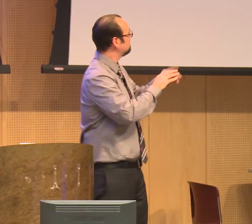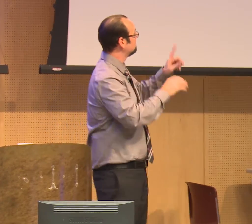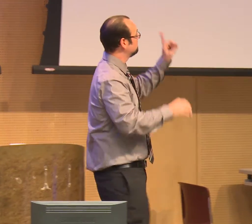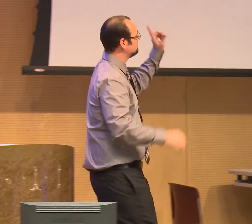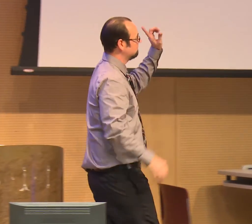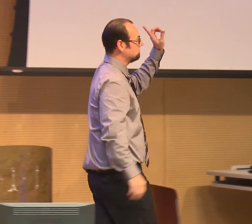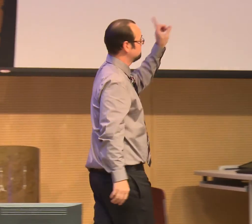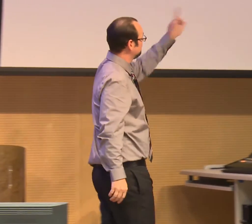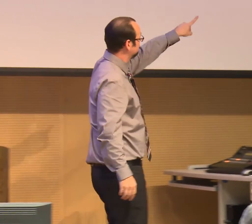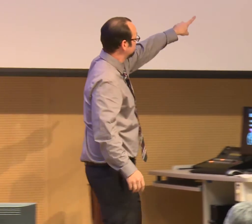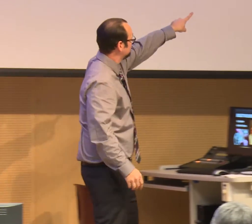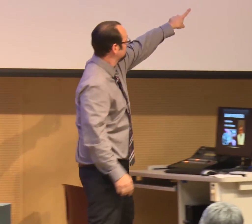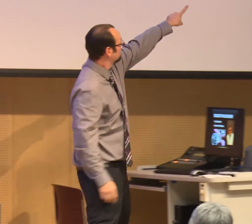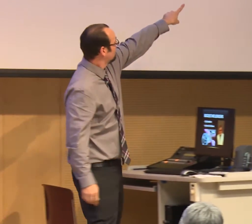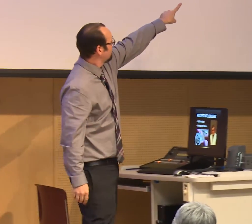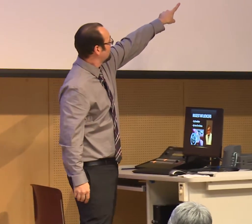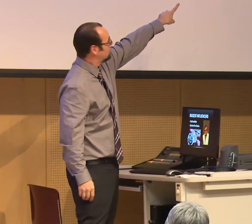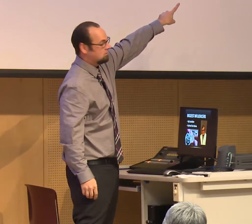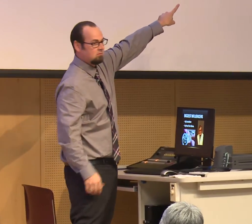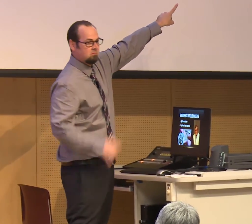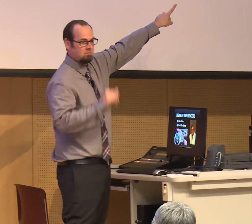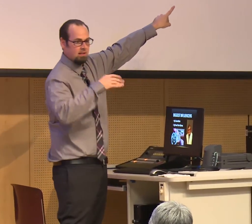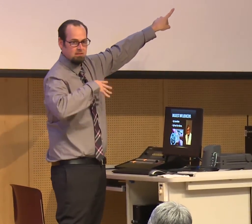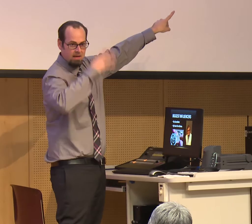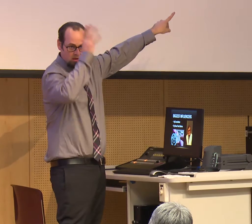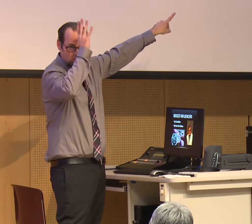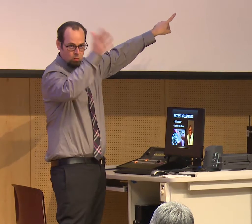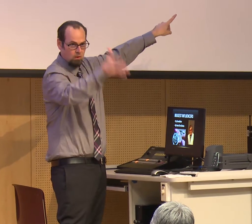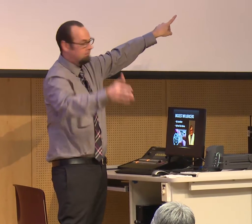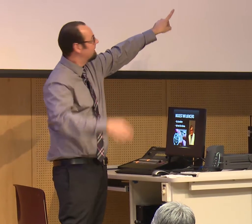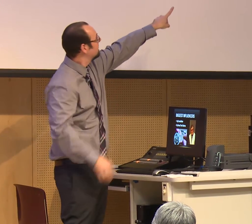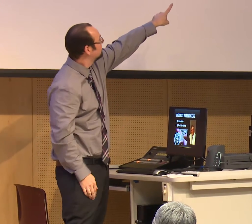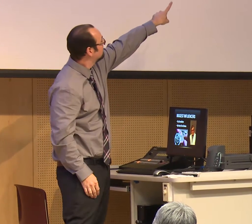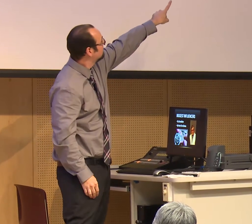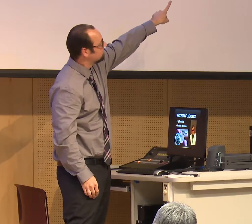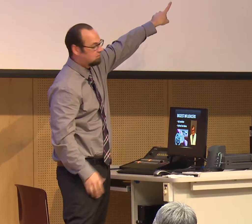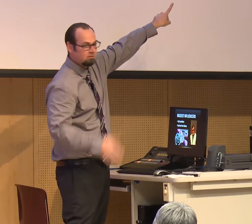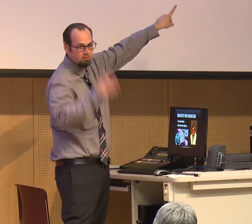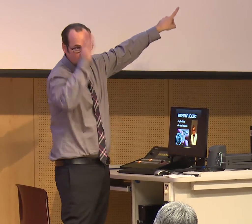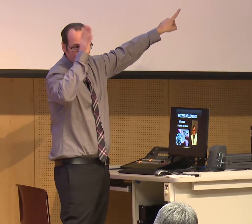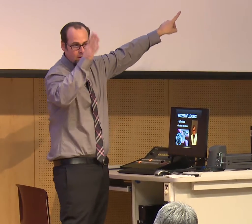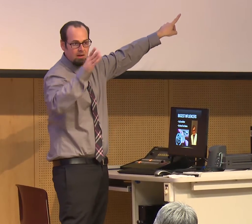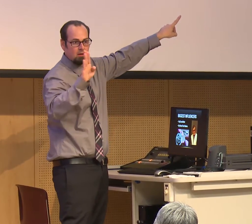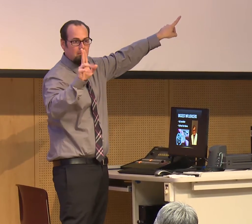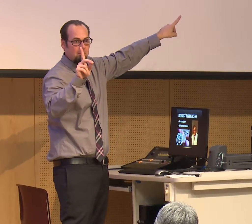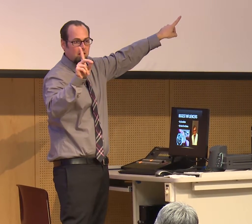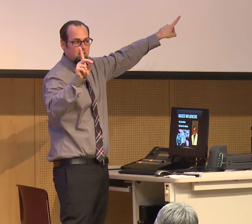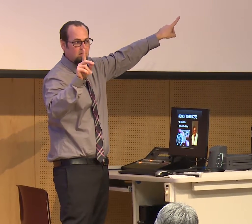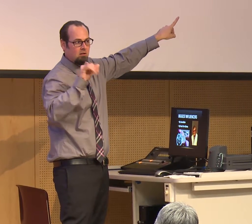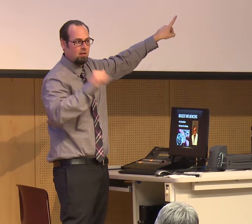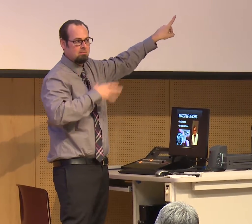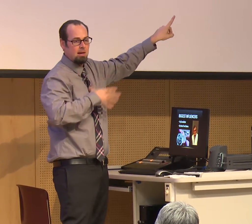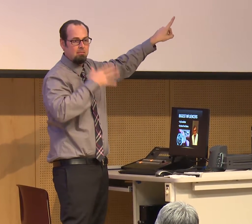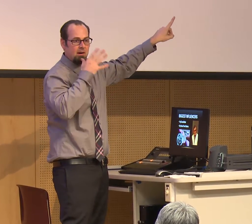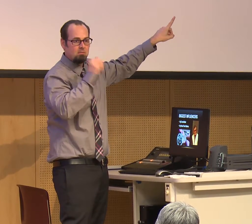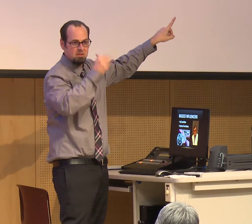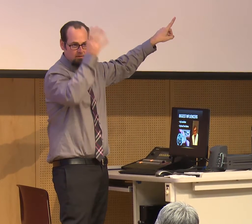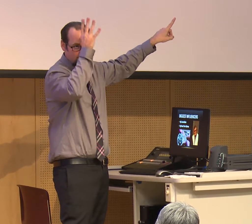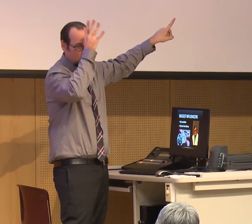This man on your right, this was my grandfather. His name was Bud. He was my mother's